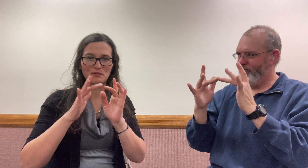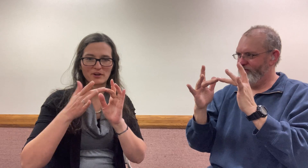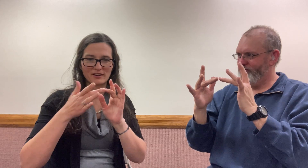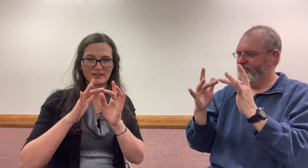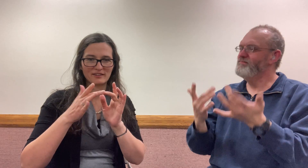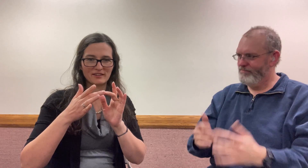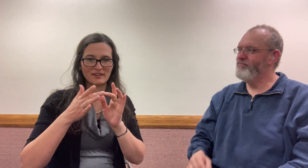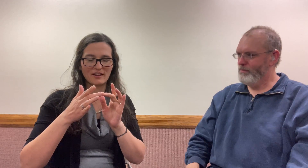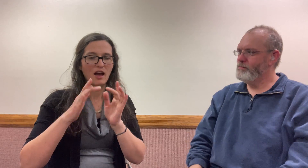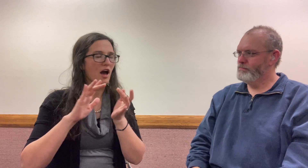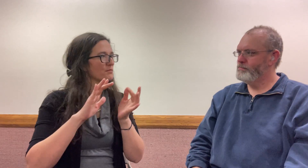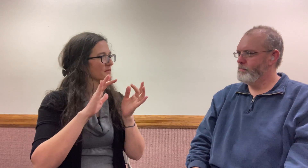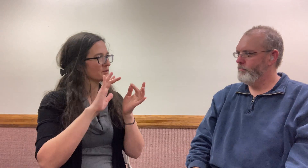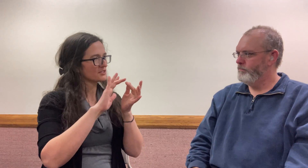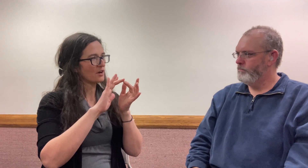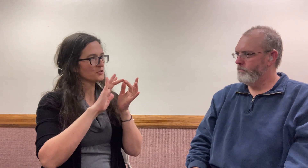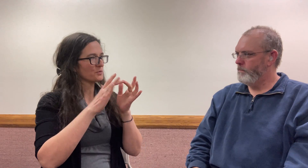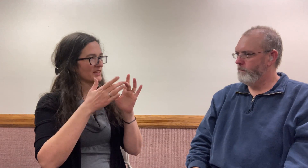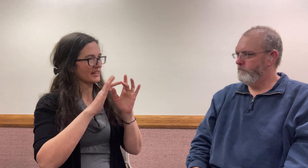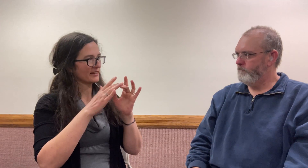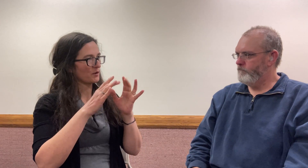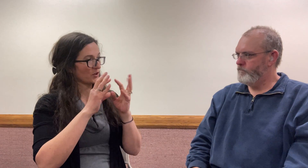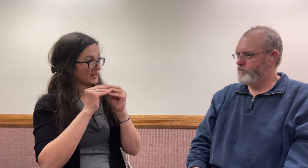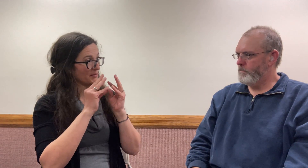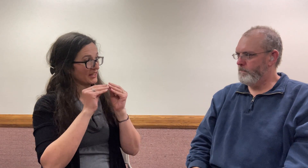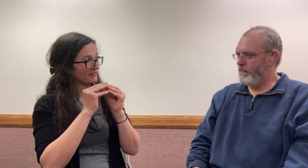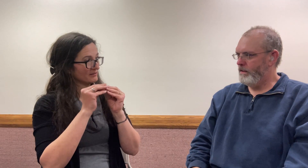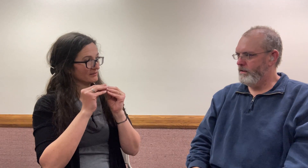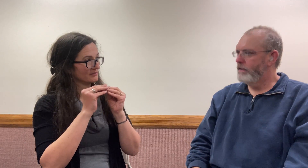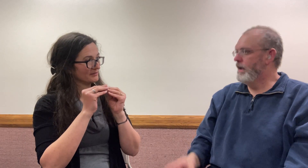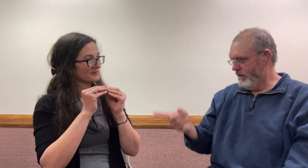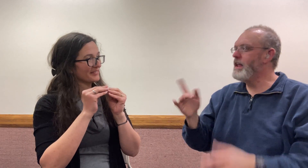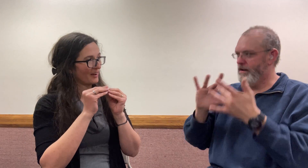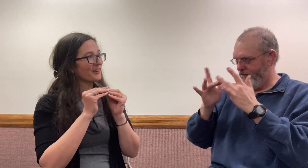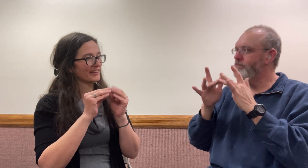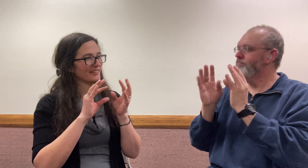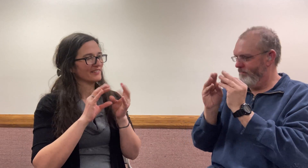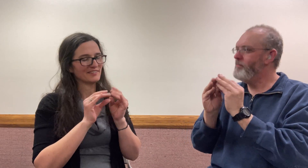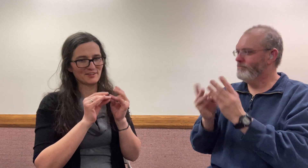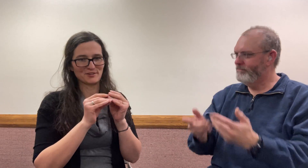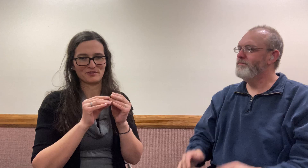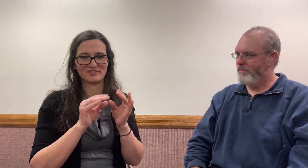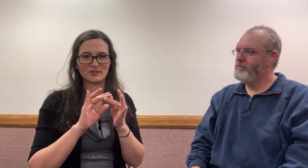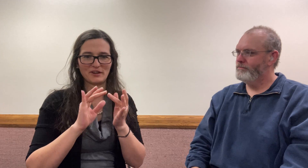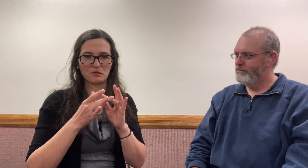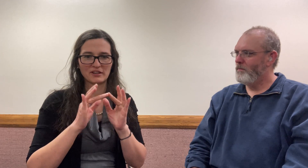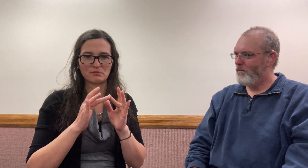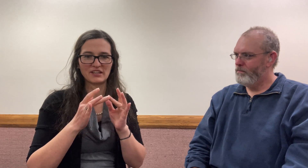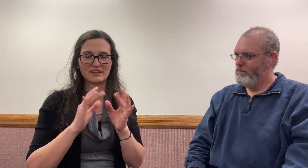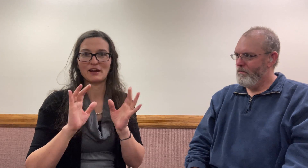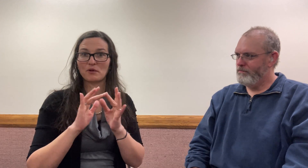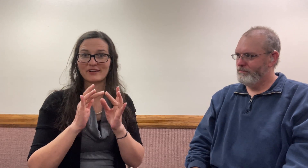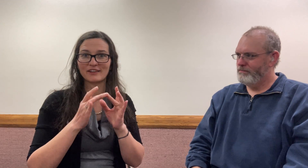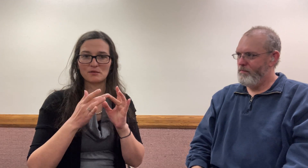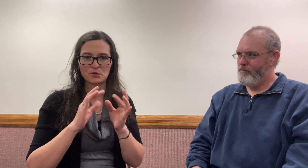network. Would this also be like a networking meeting? Okay, also. So networking meeting, networking